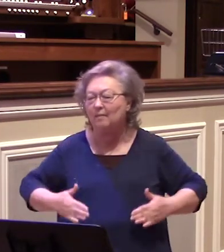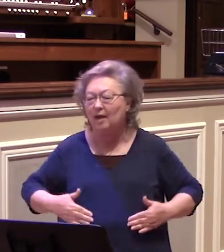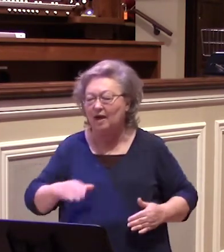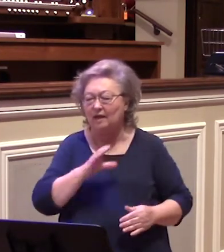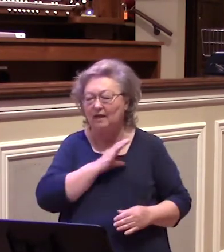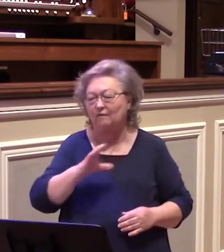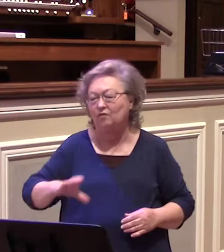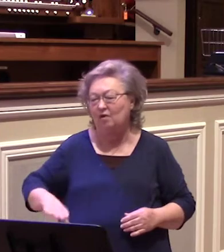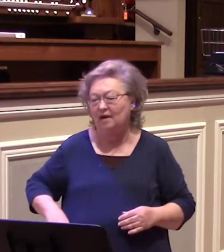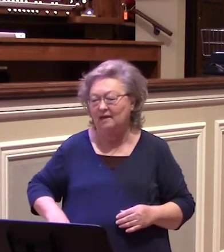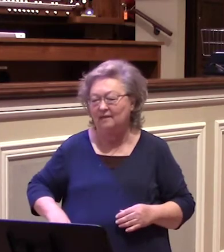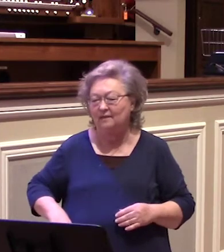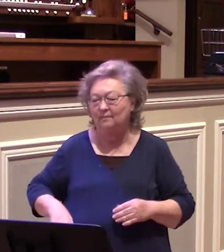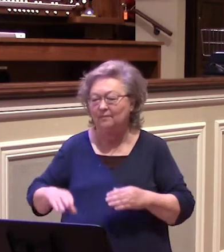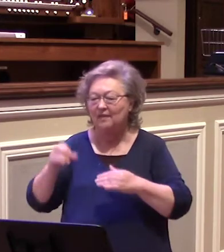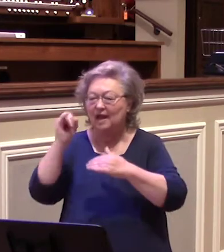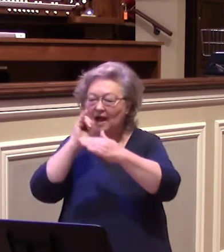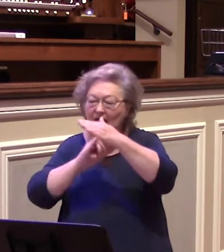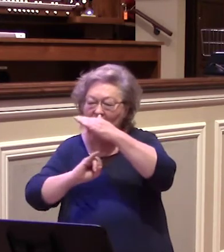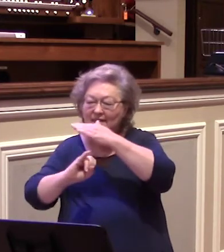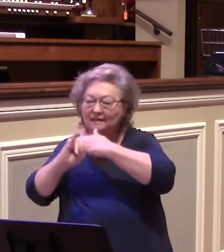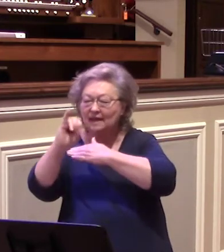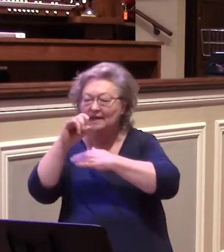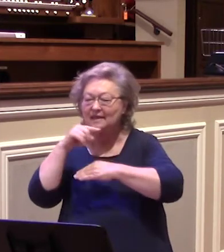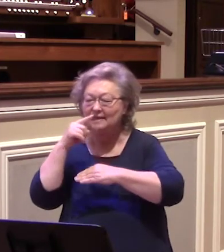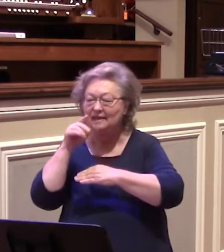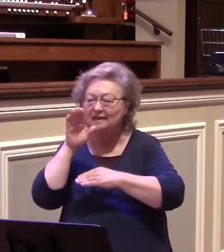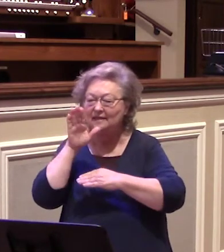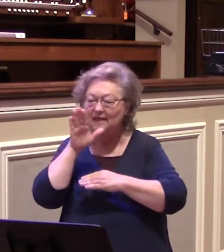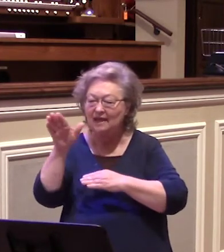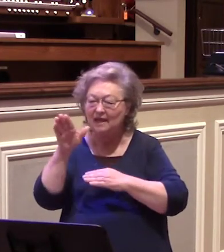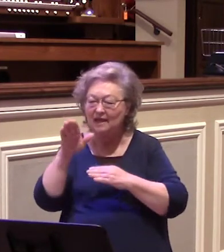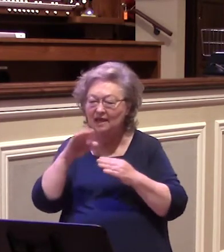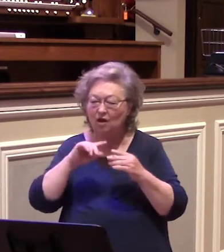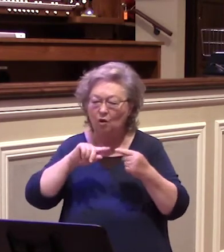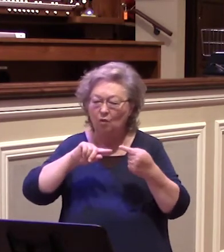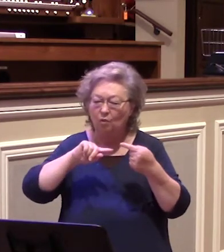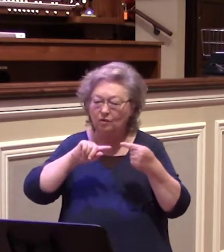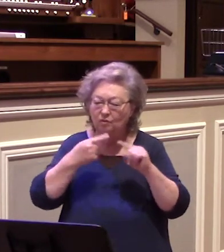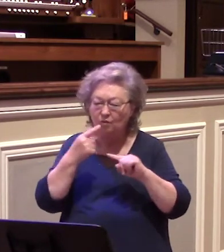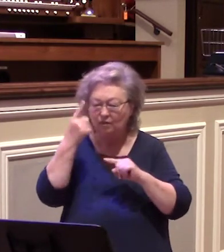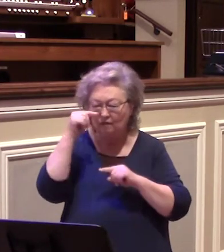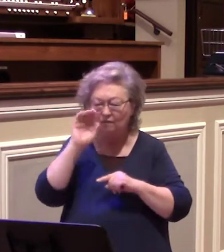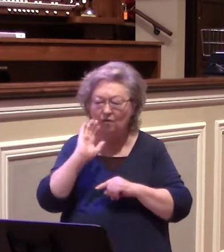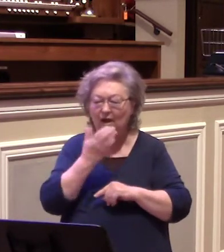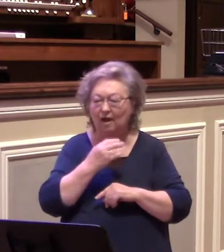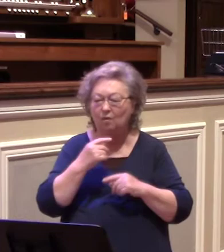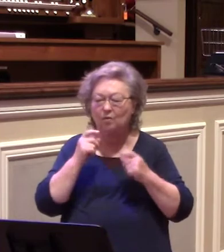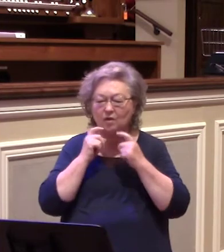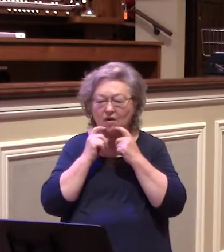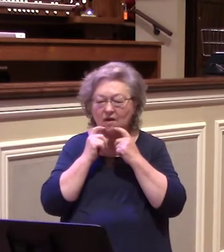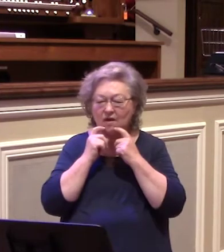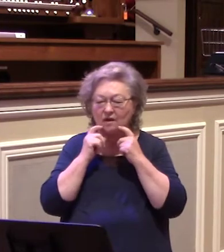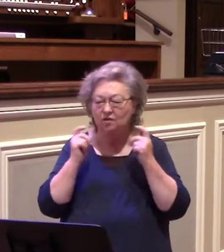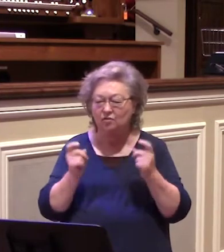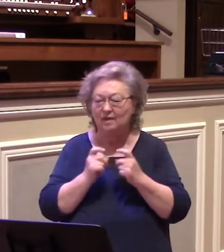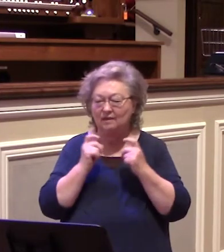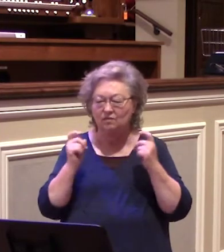Isaiah chapter 53, he was wounded for our transgressions, bruised for our iniquities. This bread broken